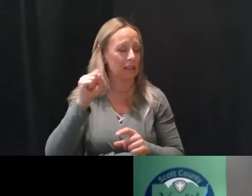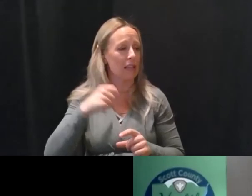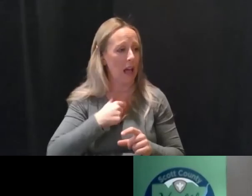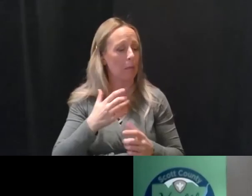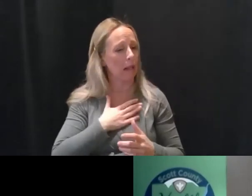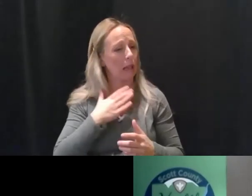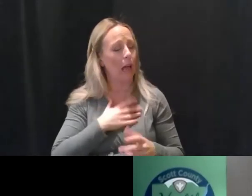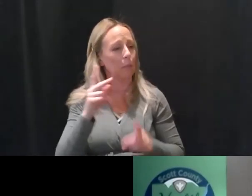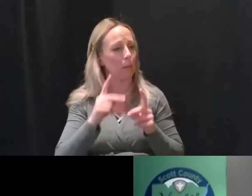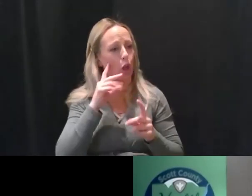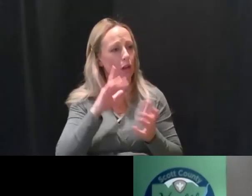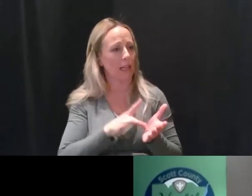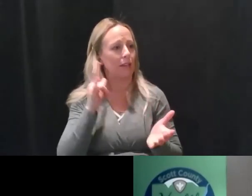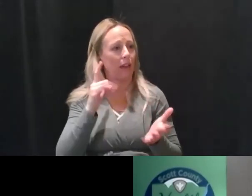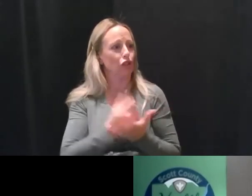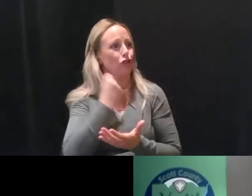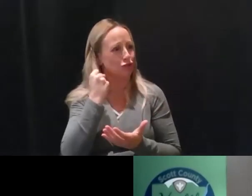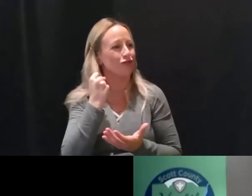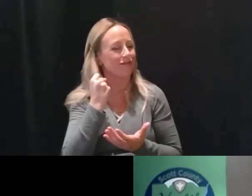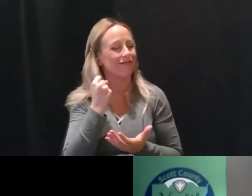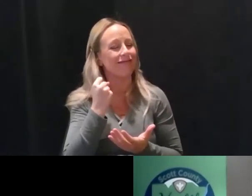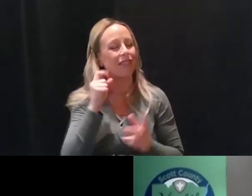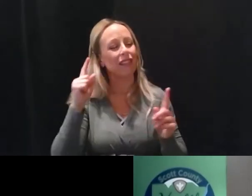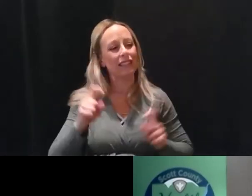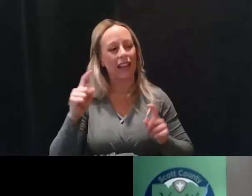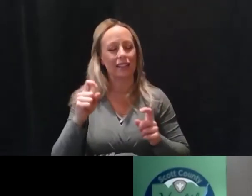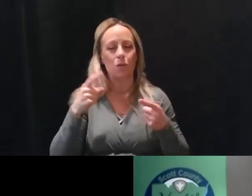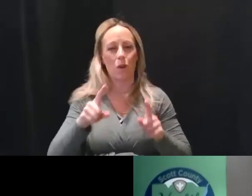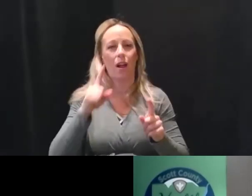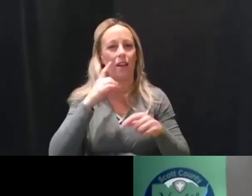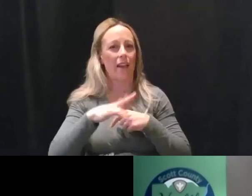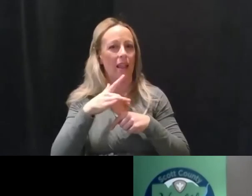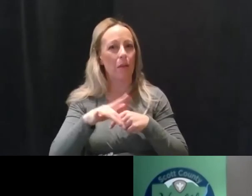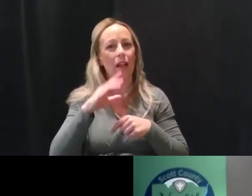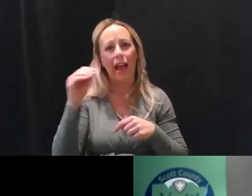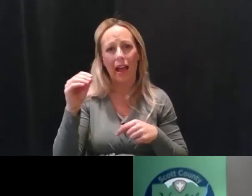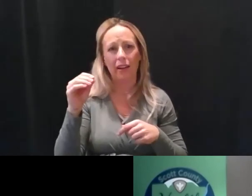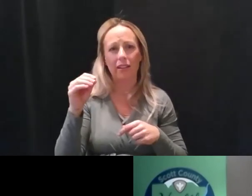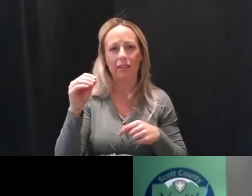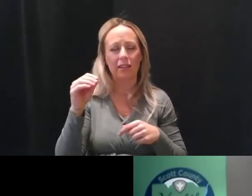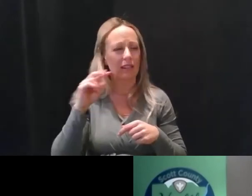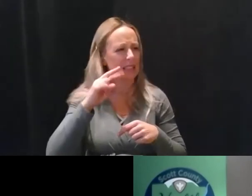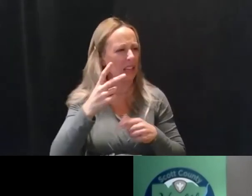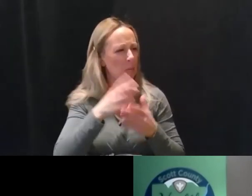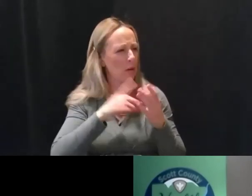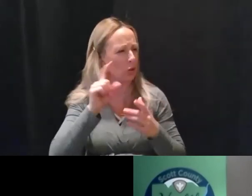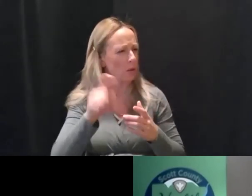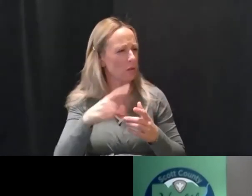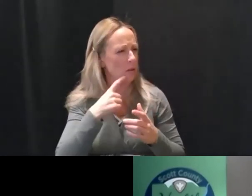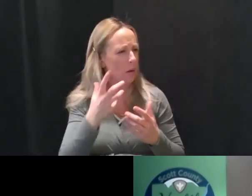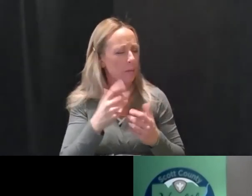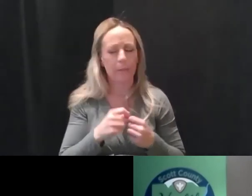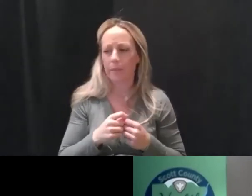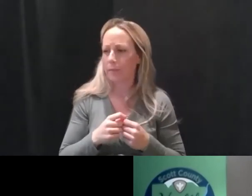advantage of the testing when it's here and it's available to them. And I'm sorry, Brooke, I forgot the second part of that question.